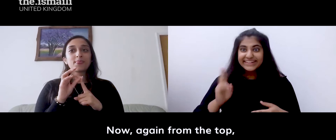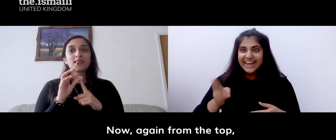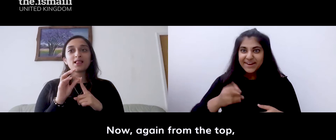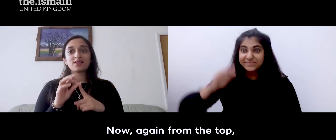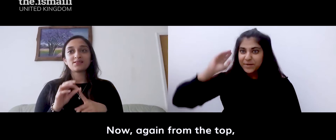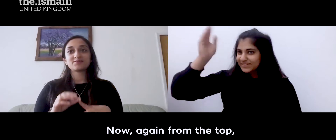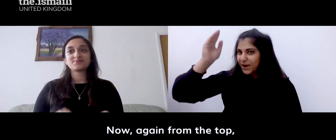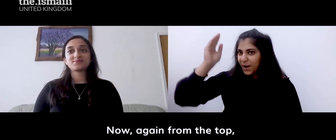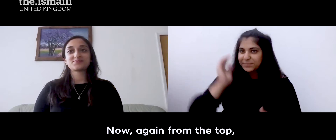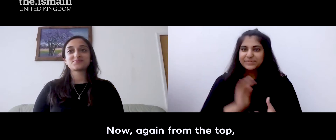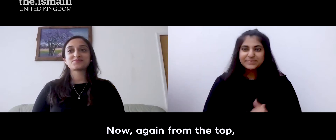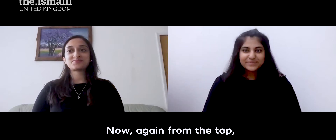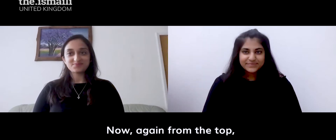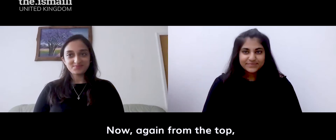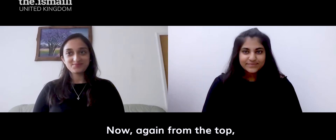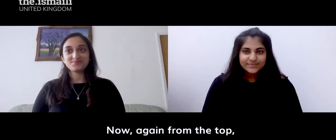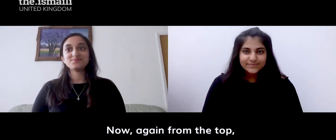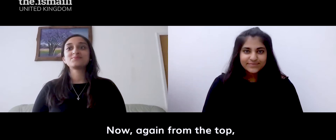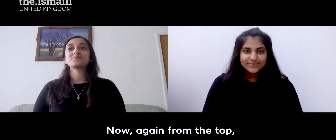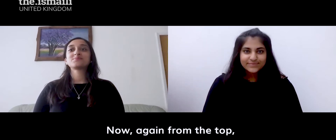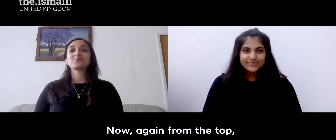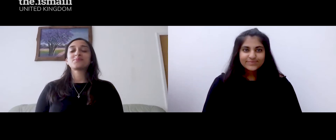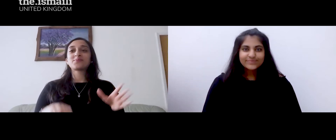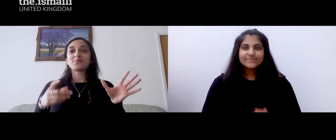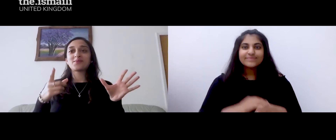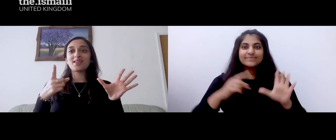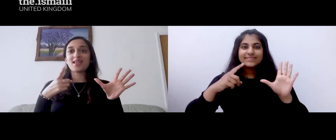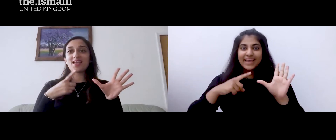Now, again from the top.